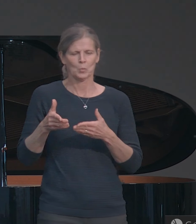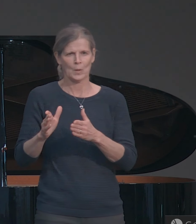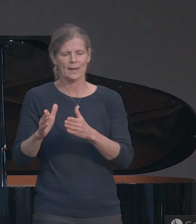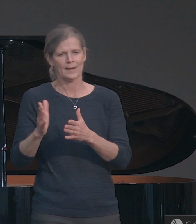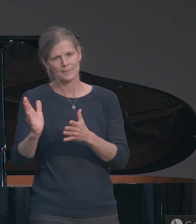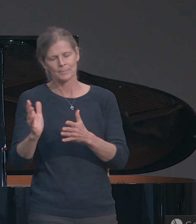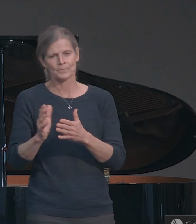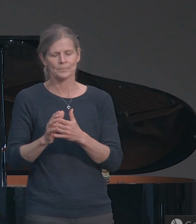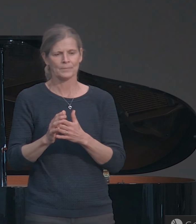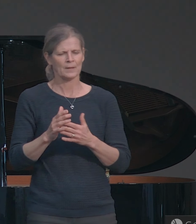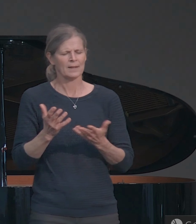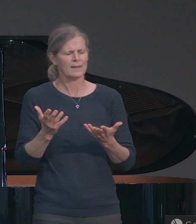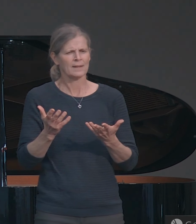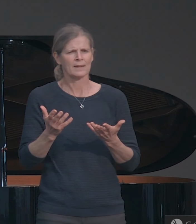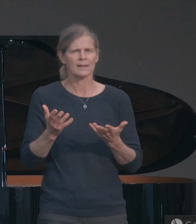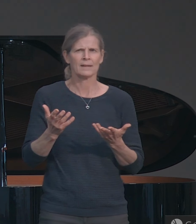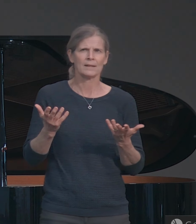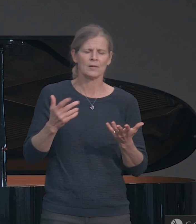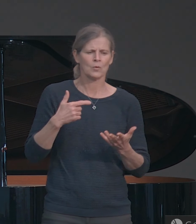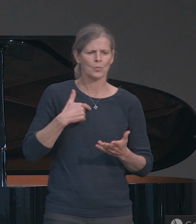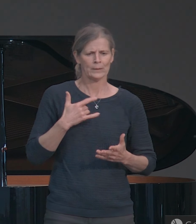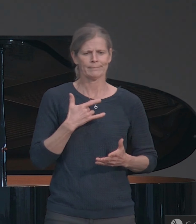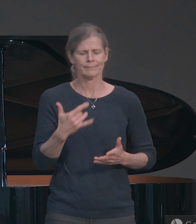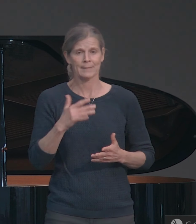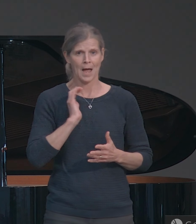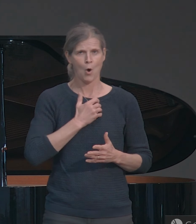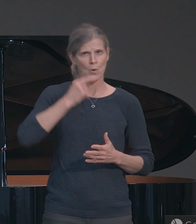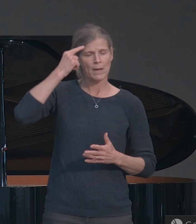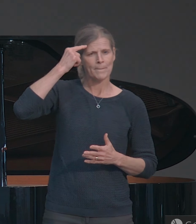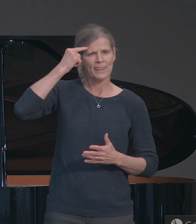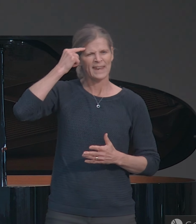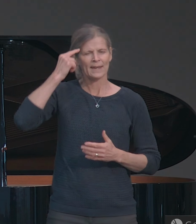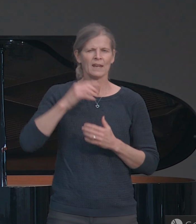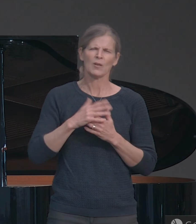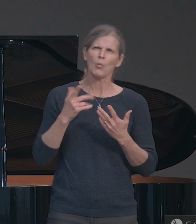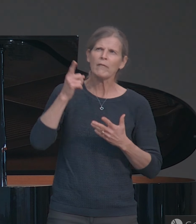We're always in the what have you done for me lately mindset.